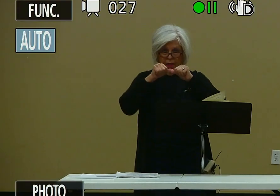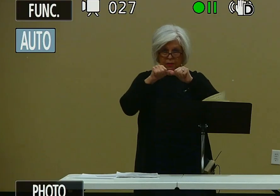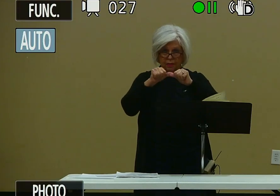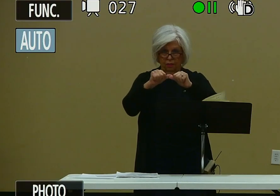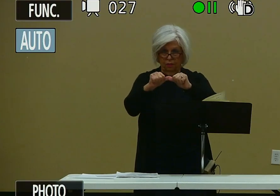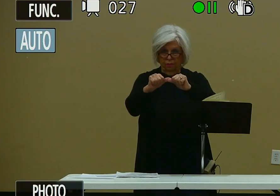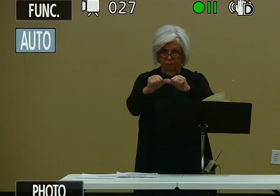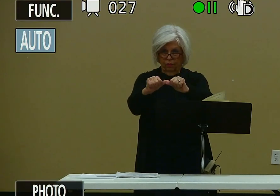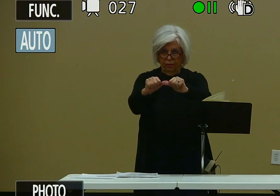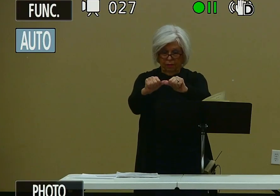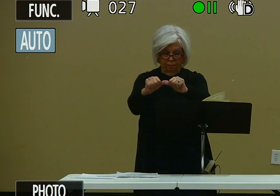Continue. Moving.